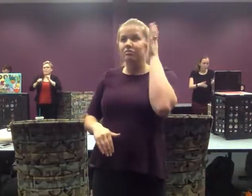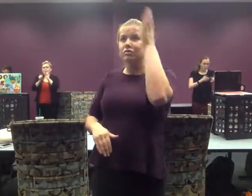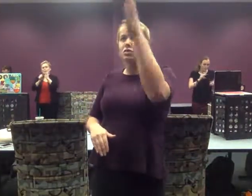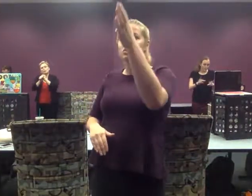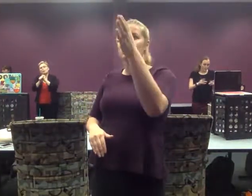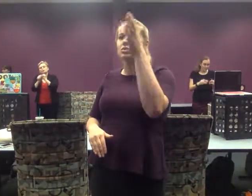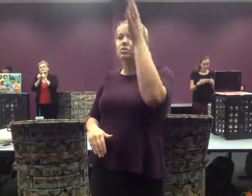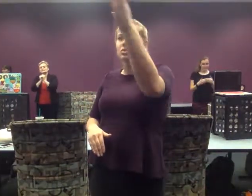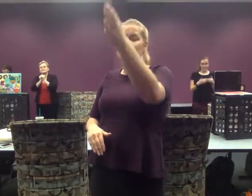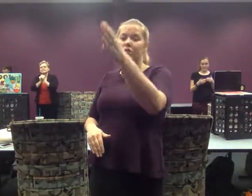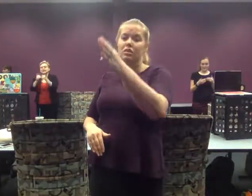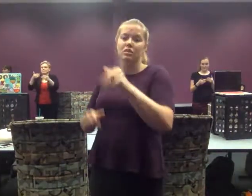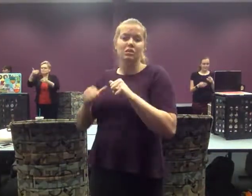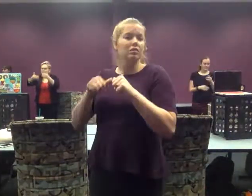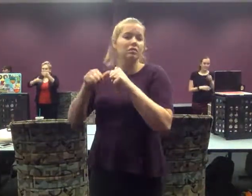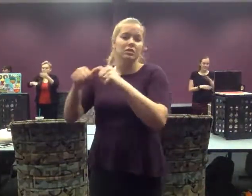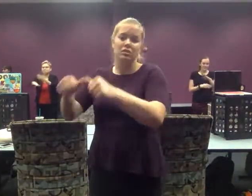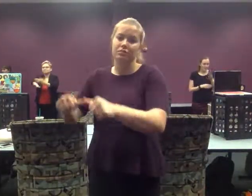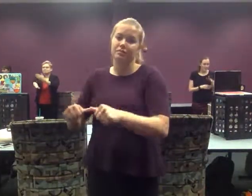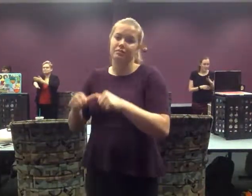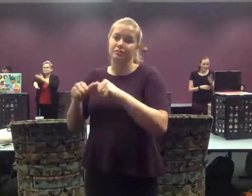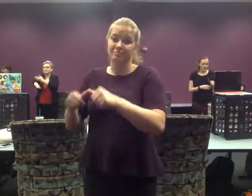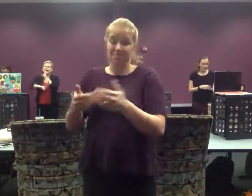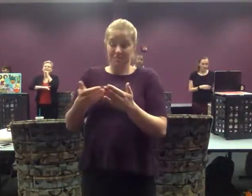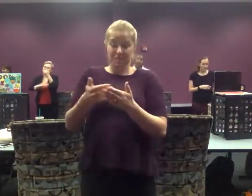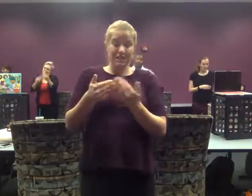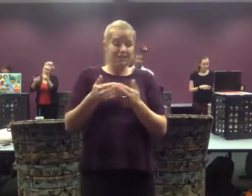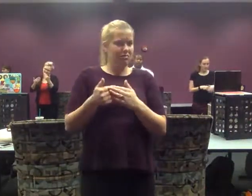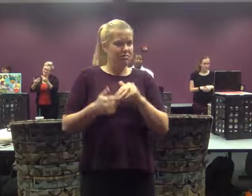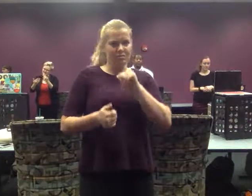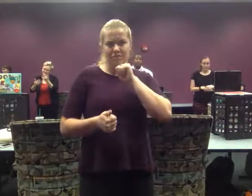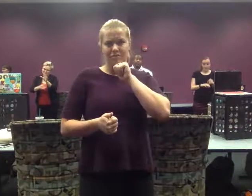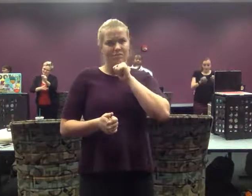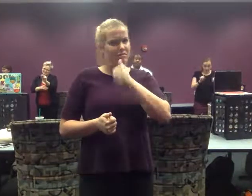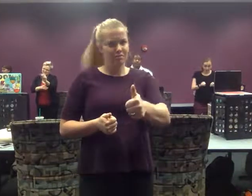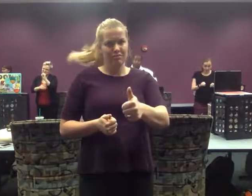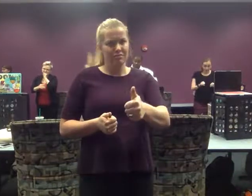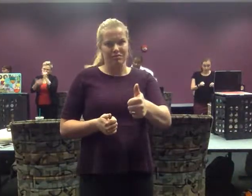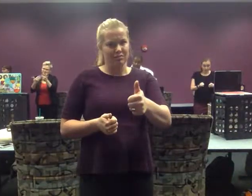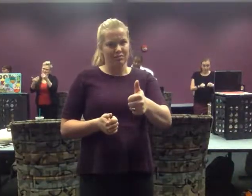It never has been. Will we be able to? History suggests we will.